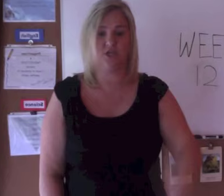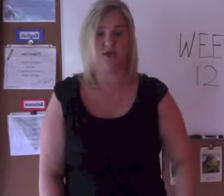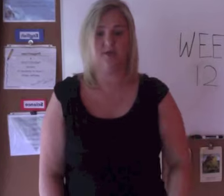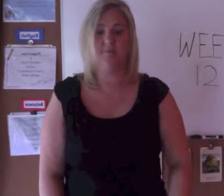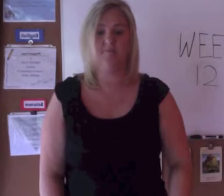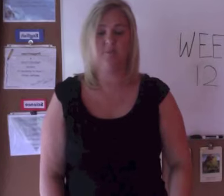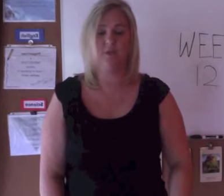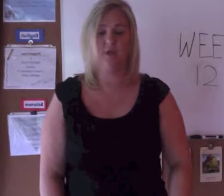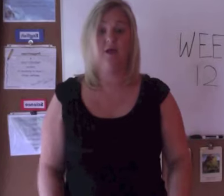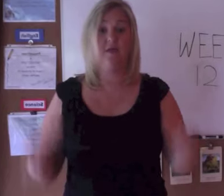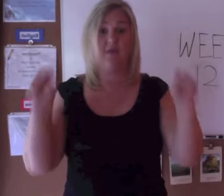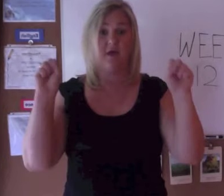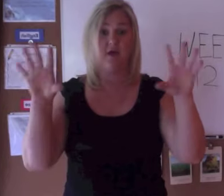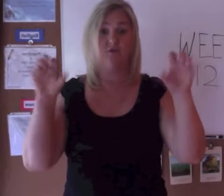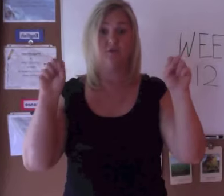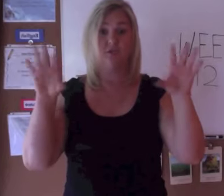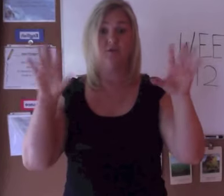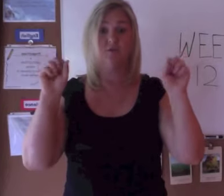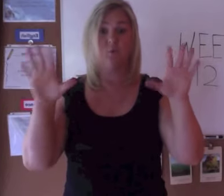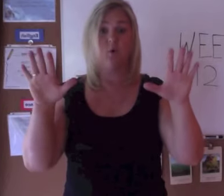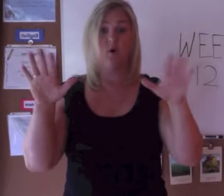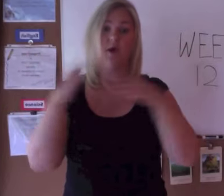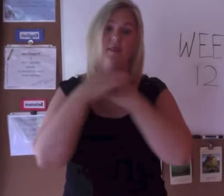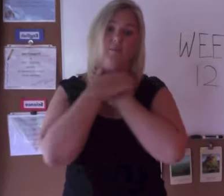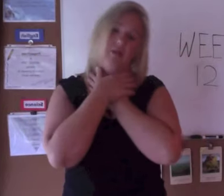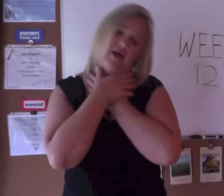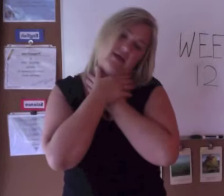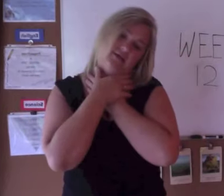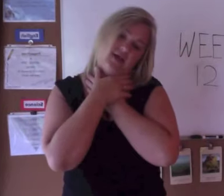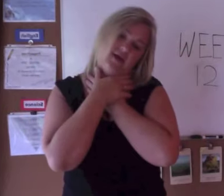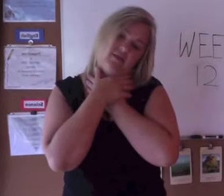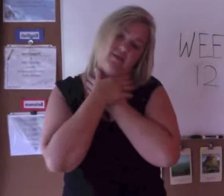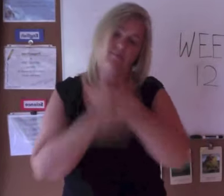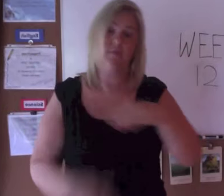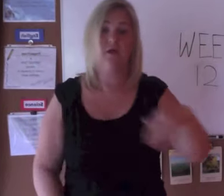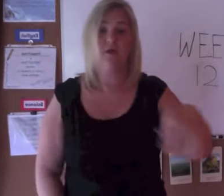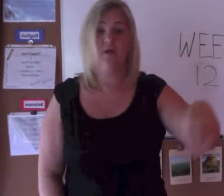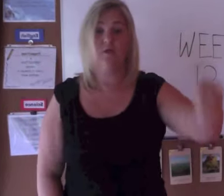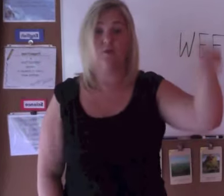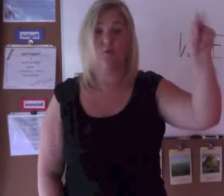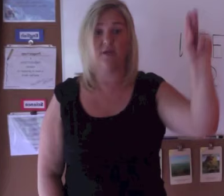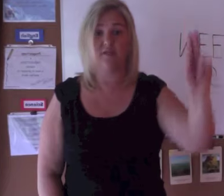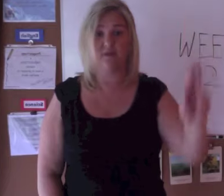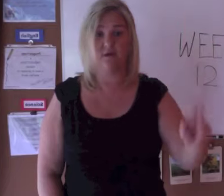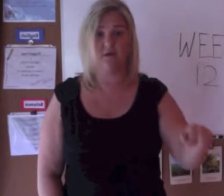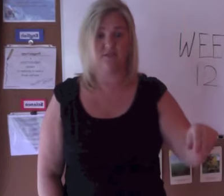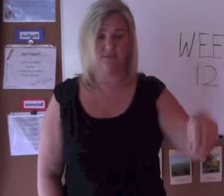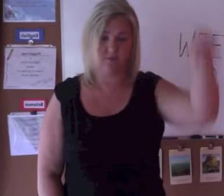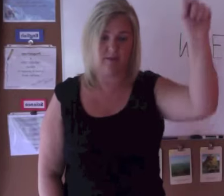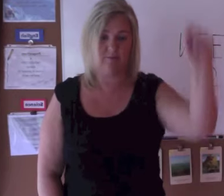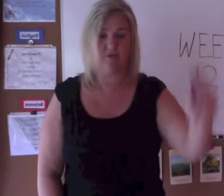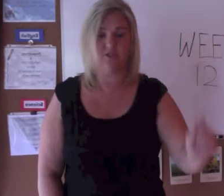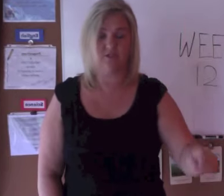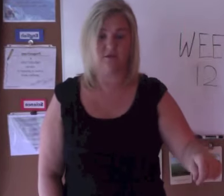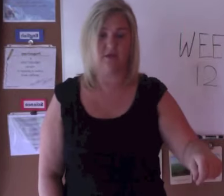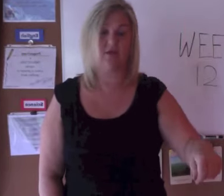China. The 100 Years' War and the Black Death. The Renaissance. This is our paintbrush like last